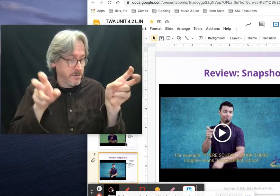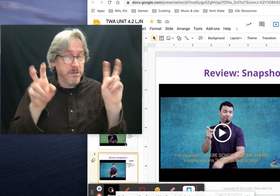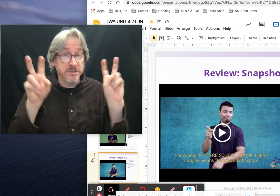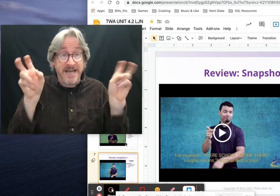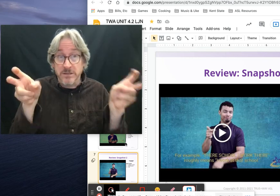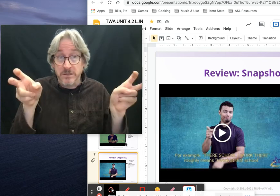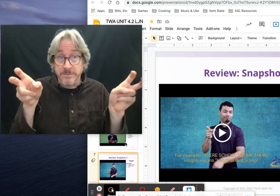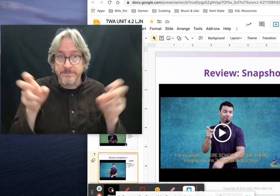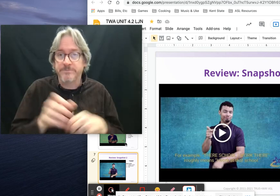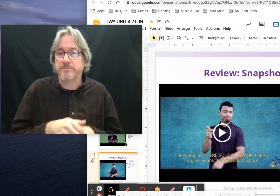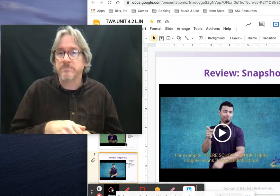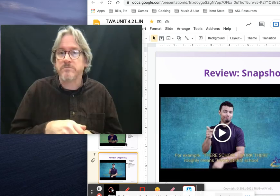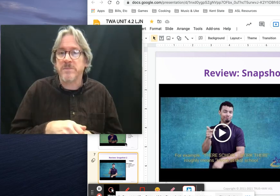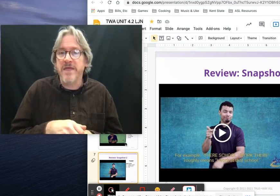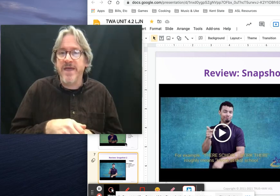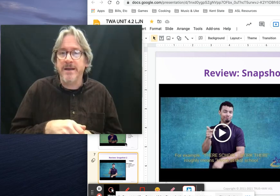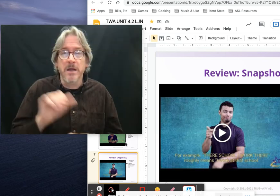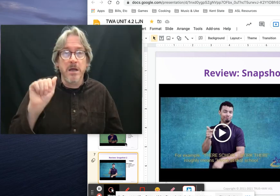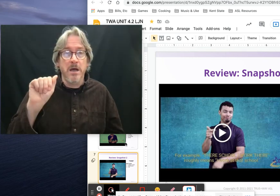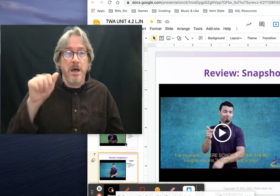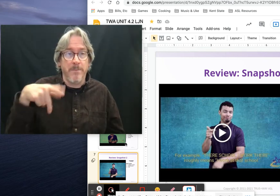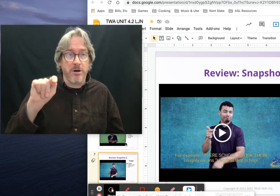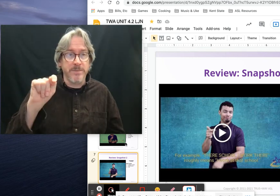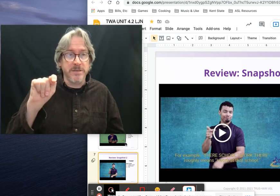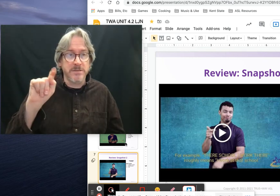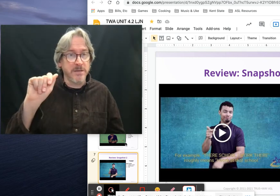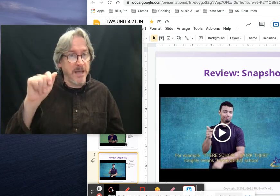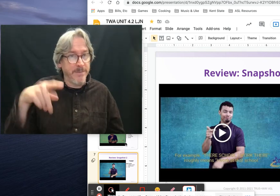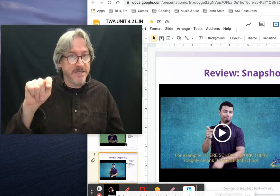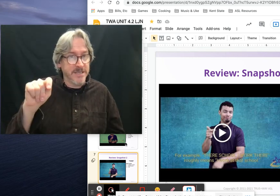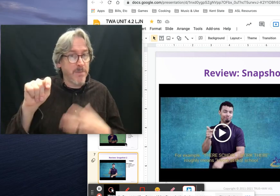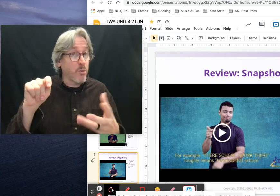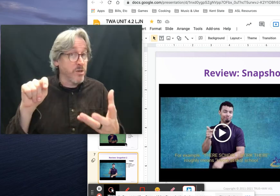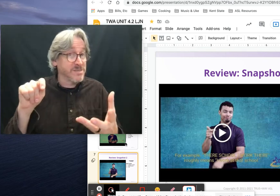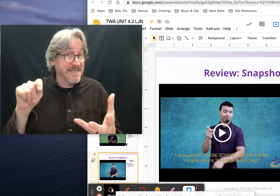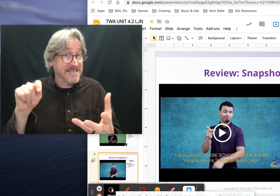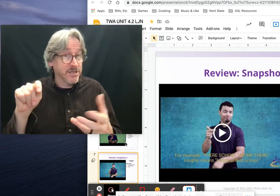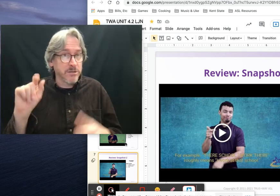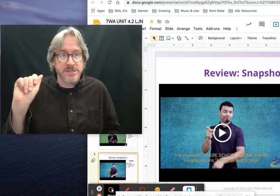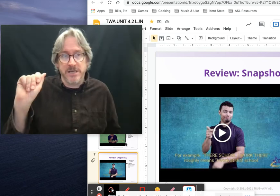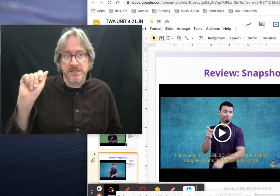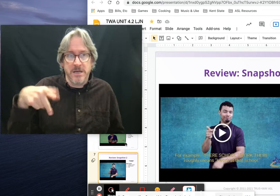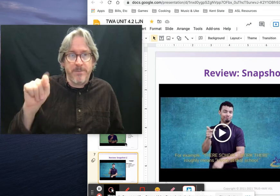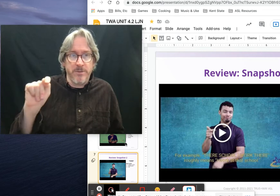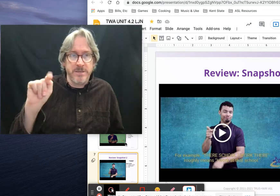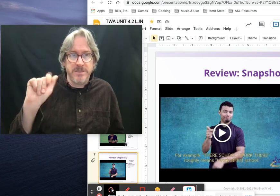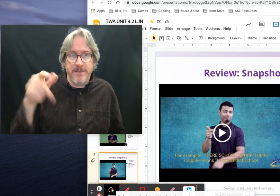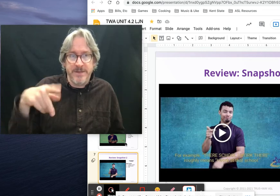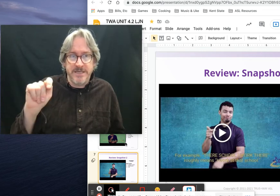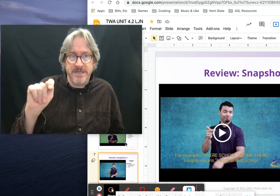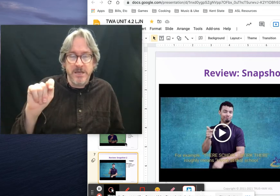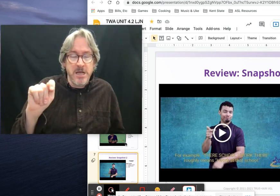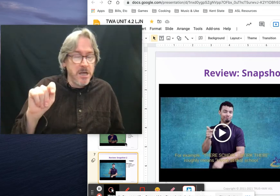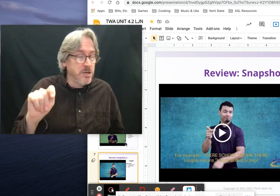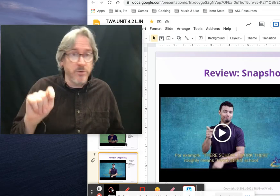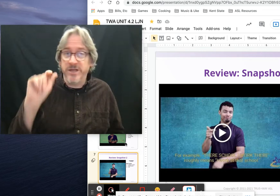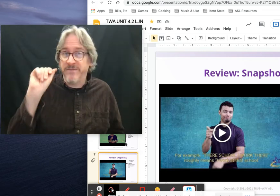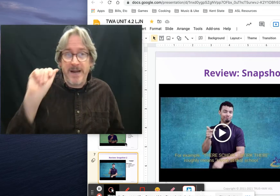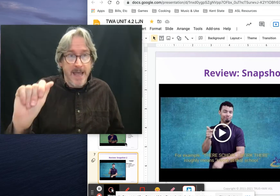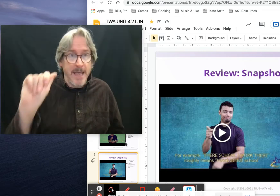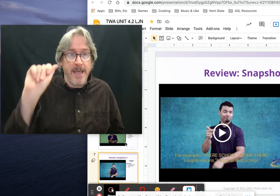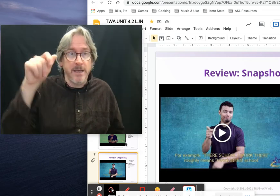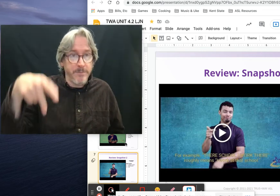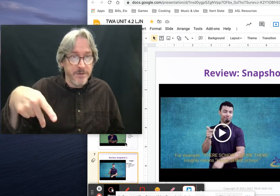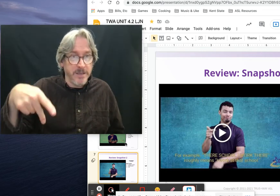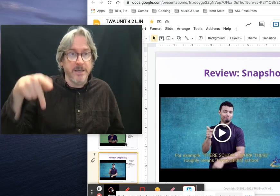subject, title, and then apartment, APT. Remember one of those lexical signs, apartment, APT. Don't think